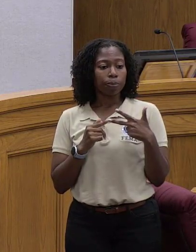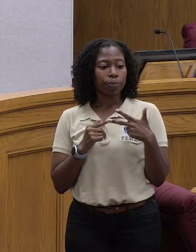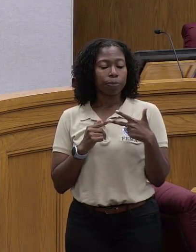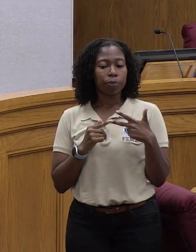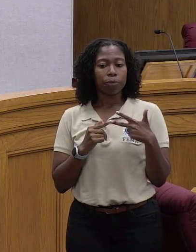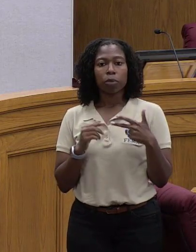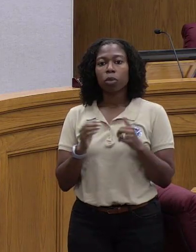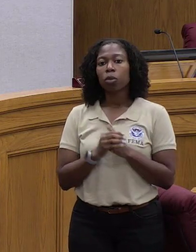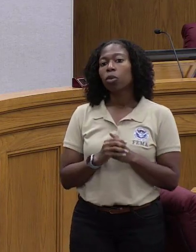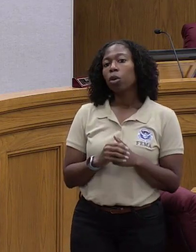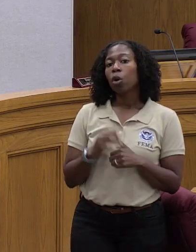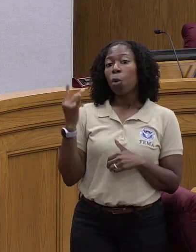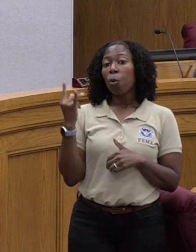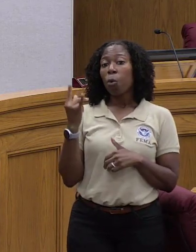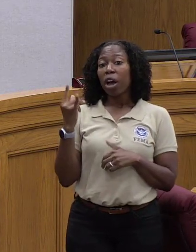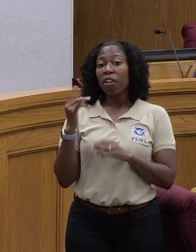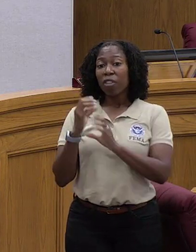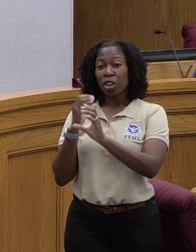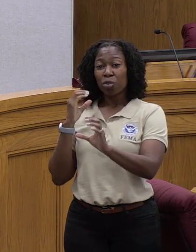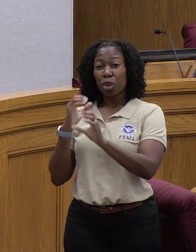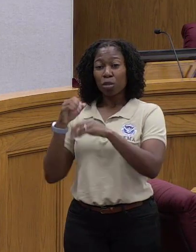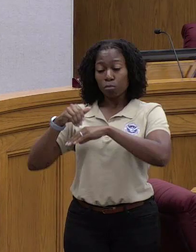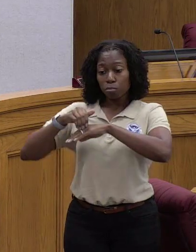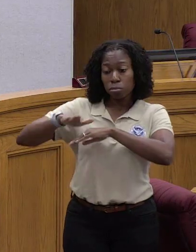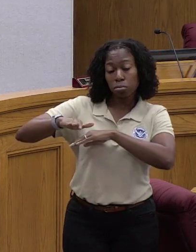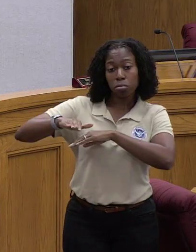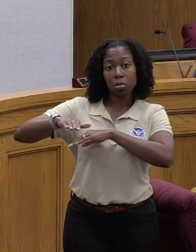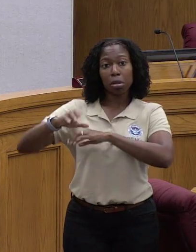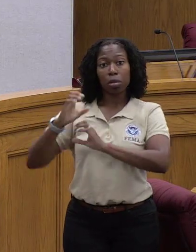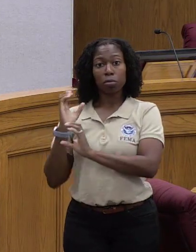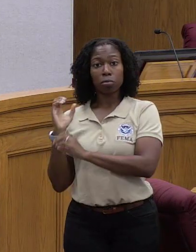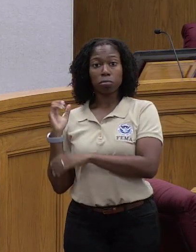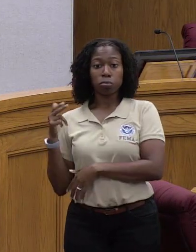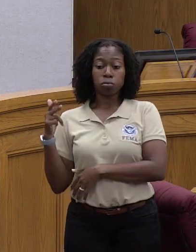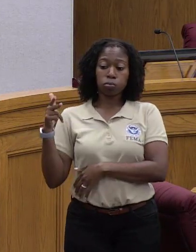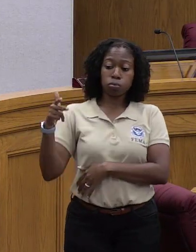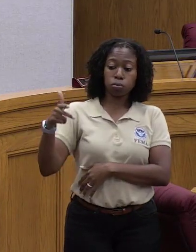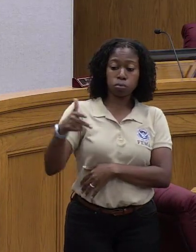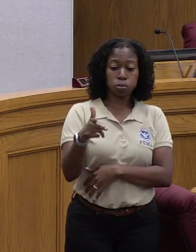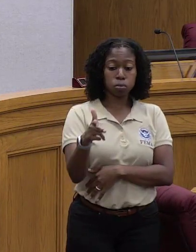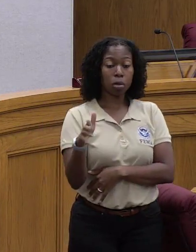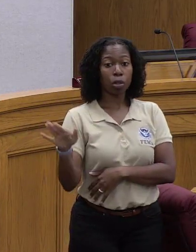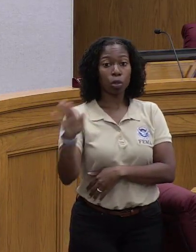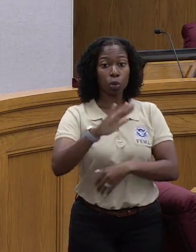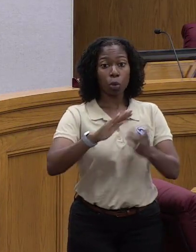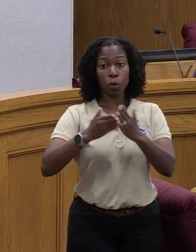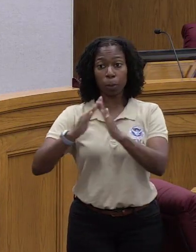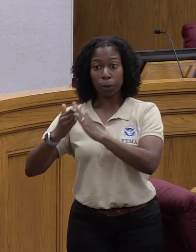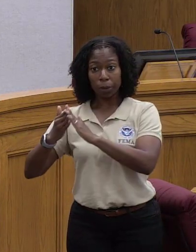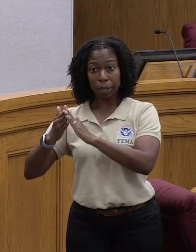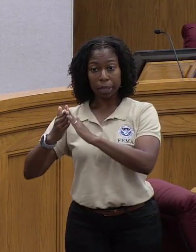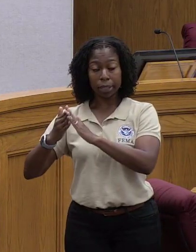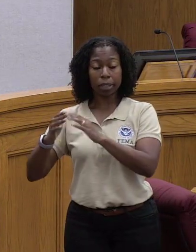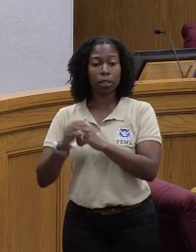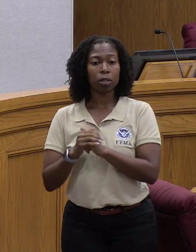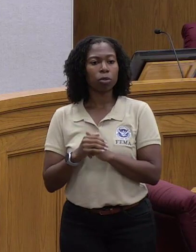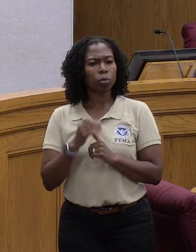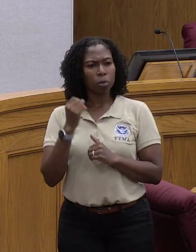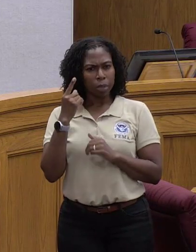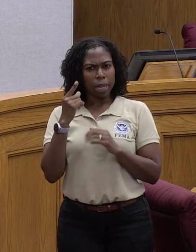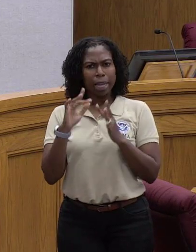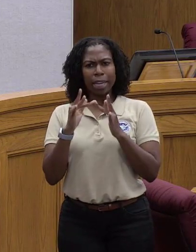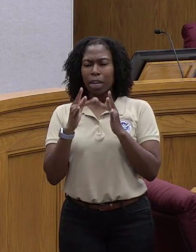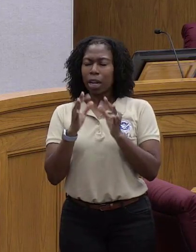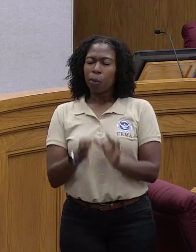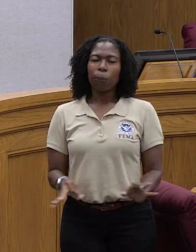more Wi-Fi trailers in the community. We know how critical internet connectivity is to our customers in Lake Charles. So as